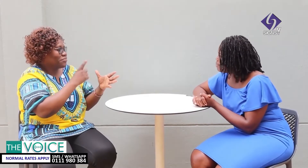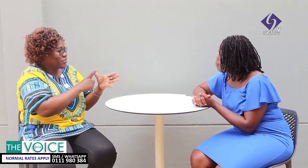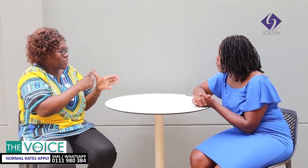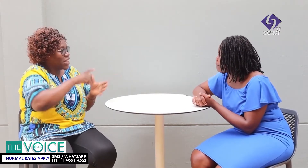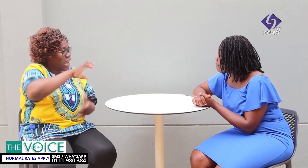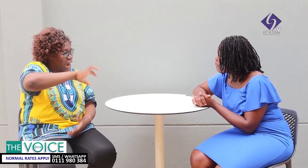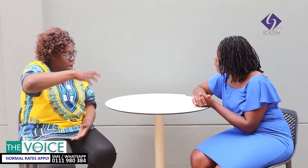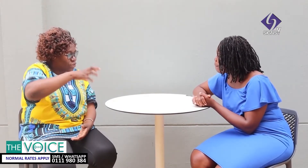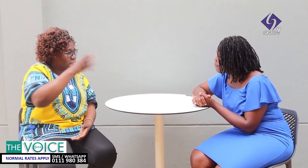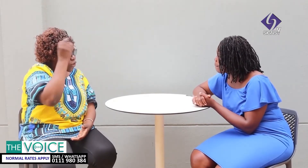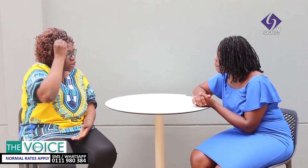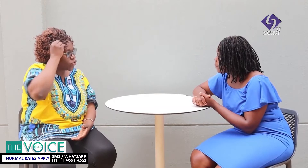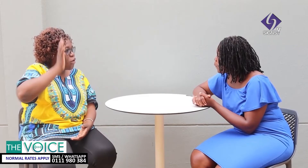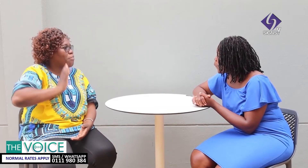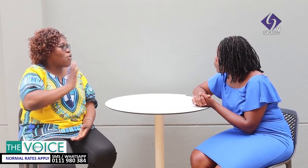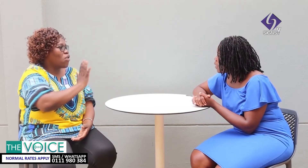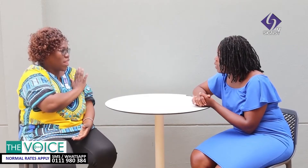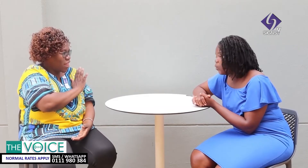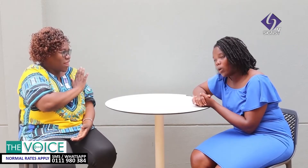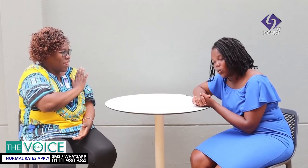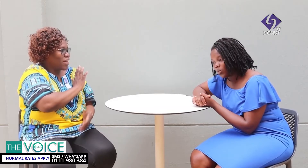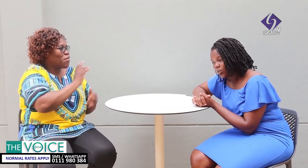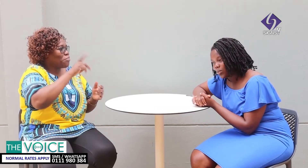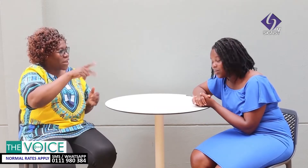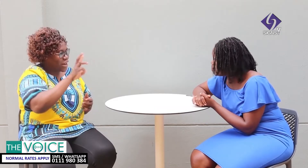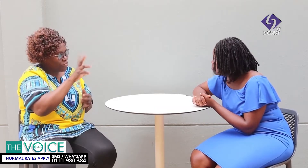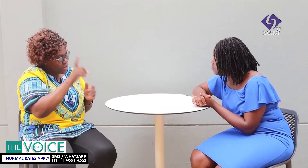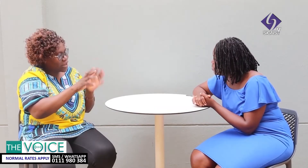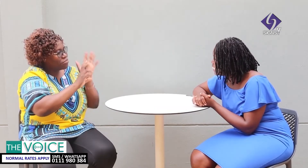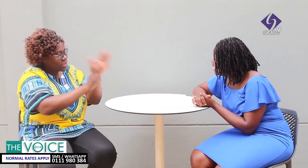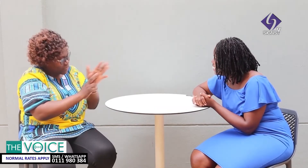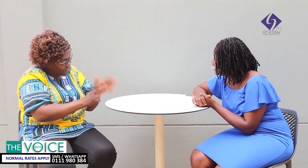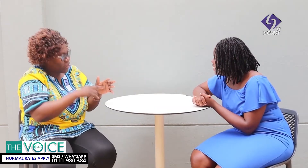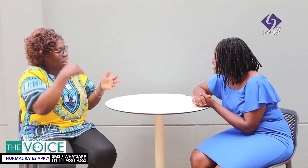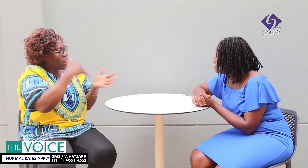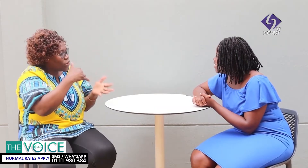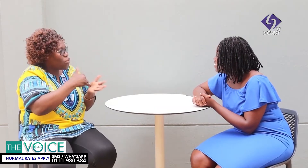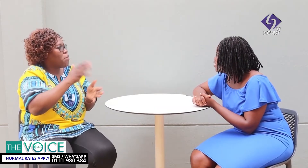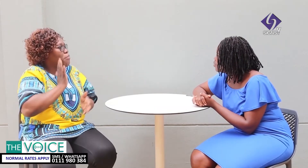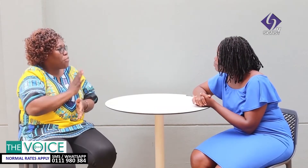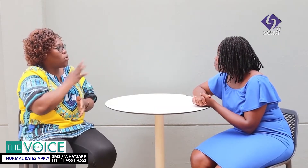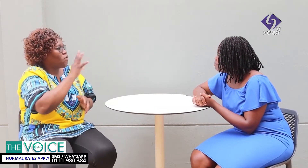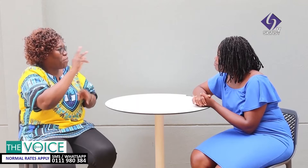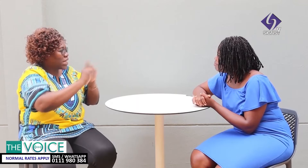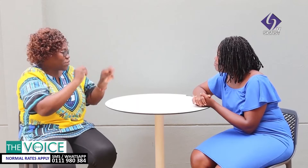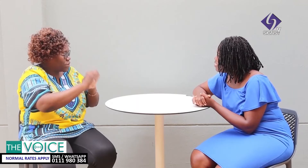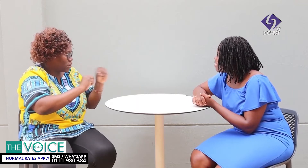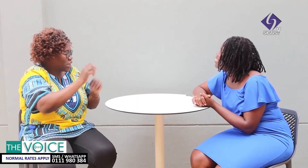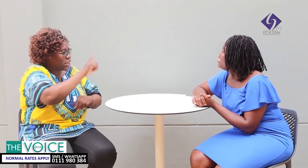for the deaf, and the county board representative, which also includes